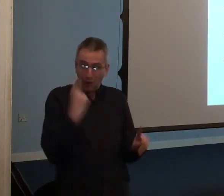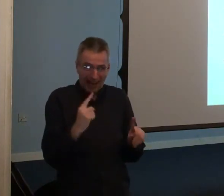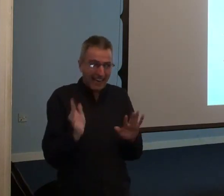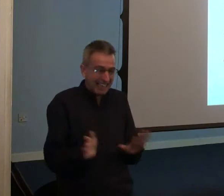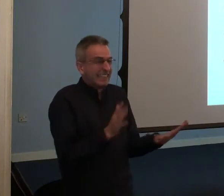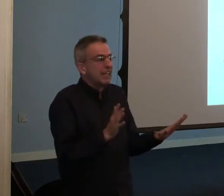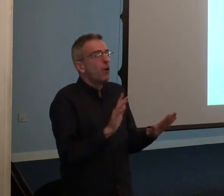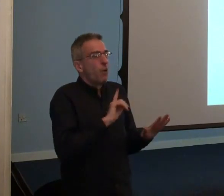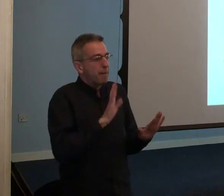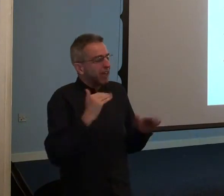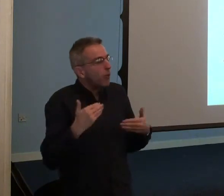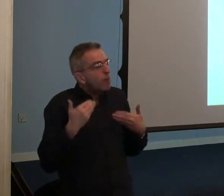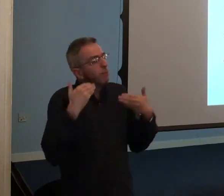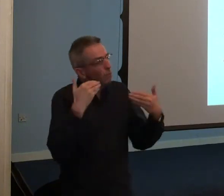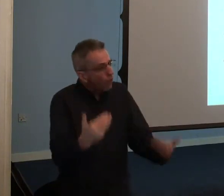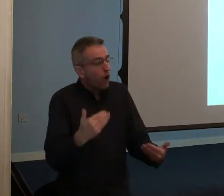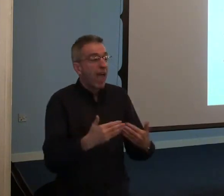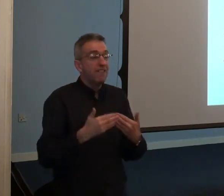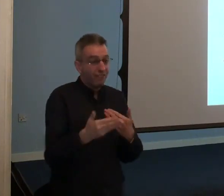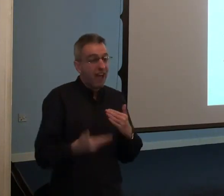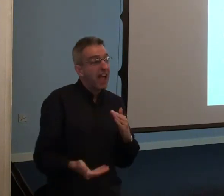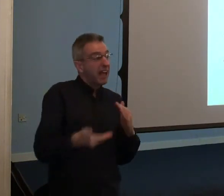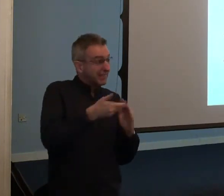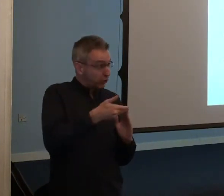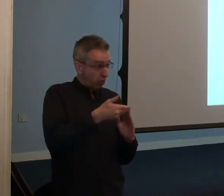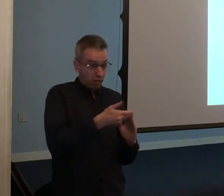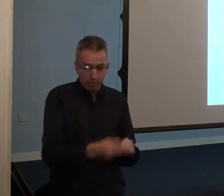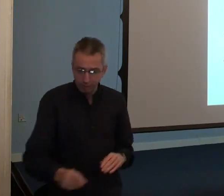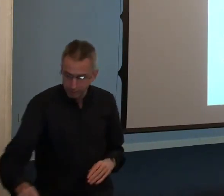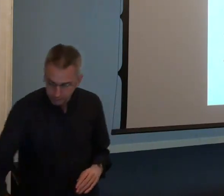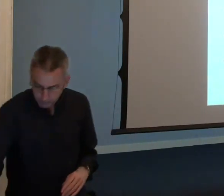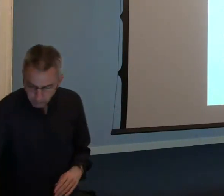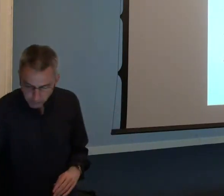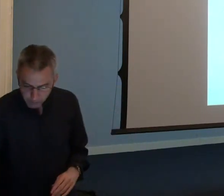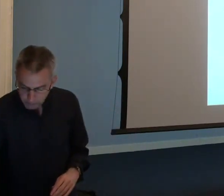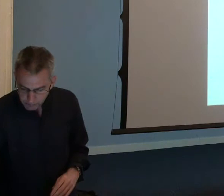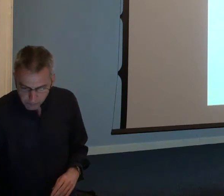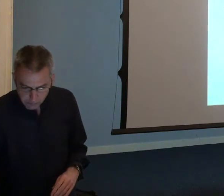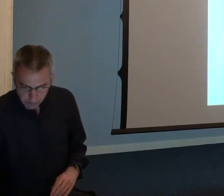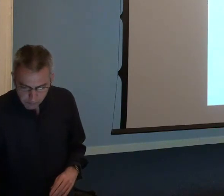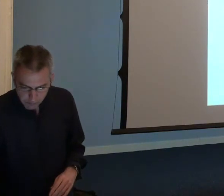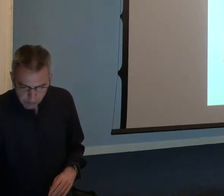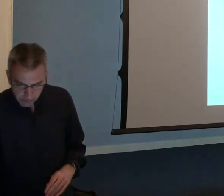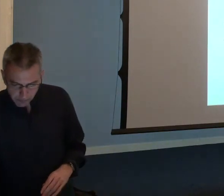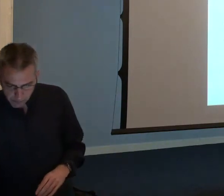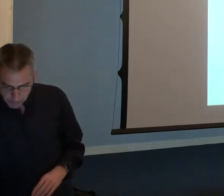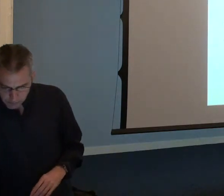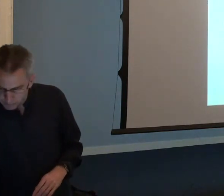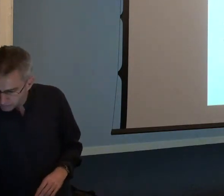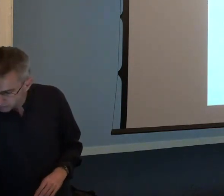through of the history of this. So I have some additional things I'd like to mention in relation to that.